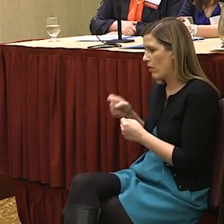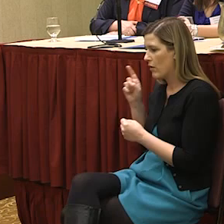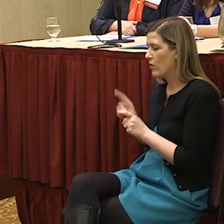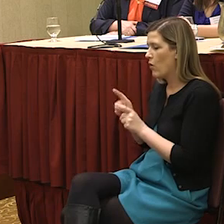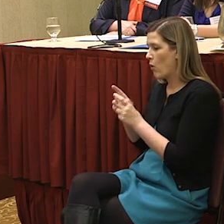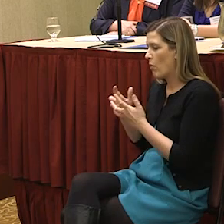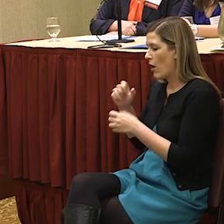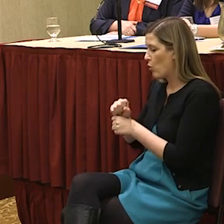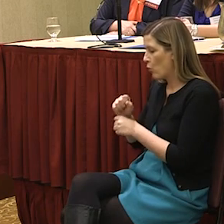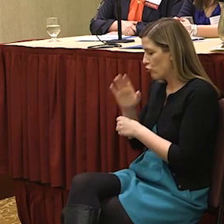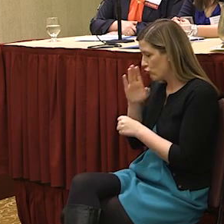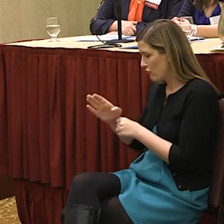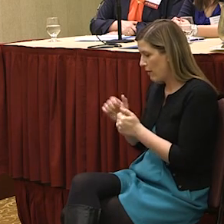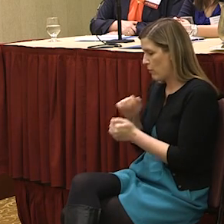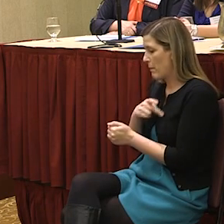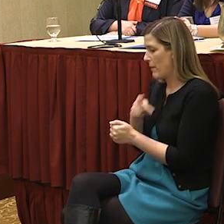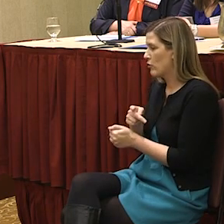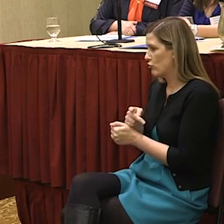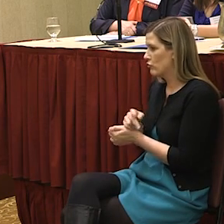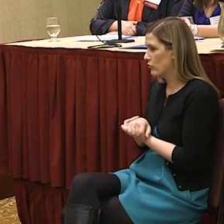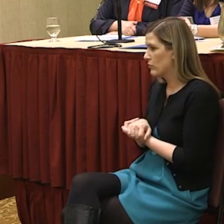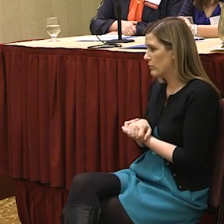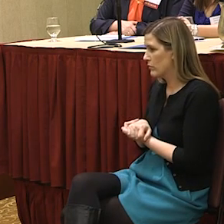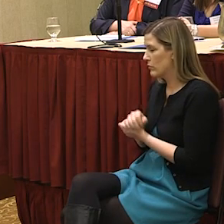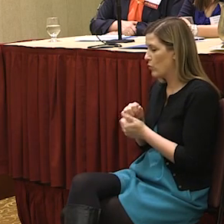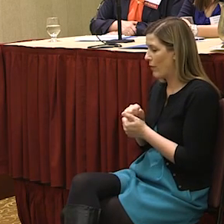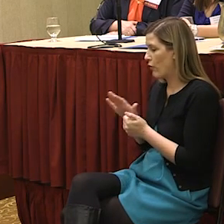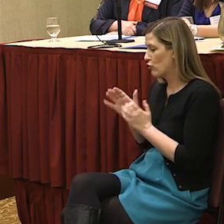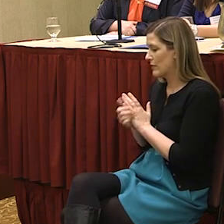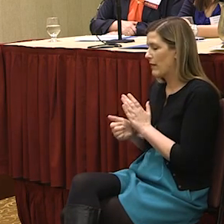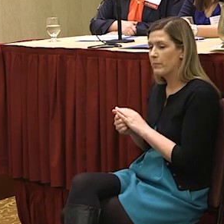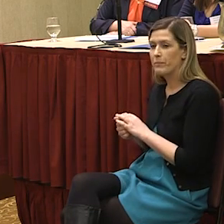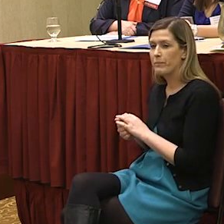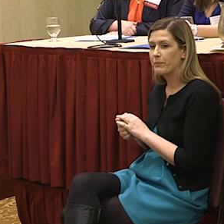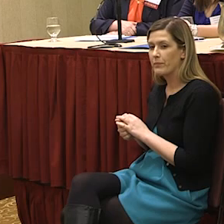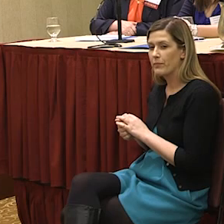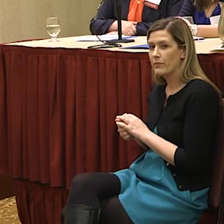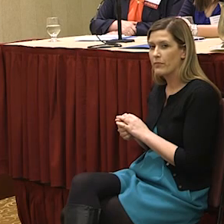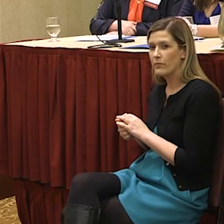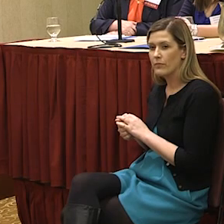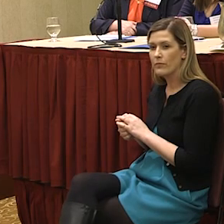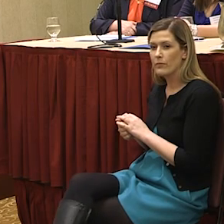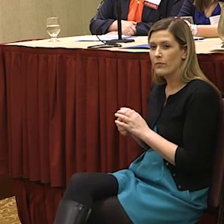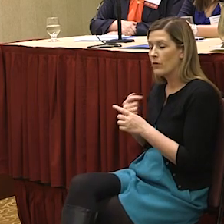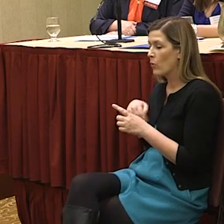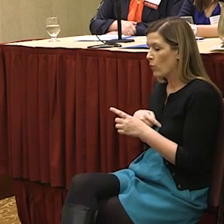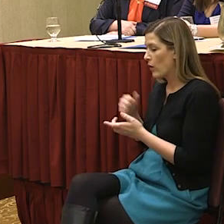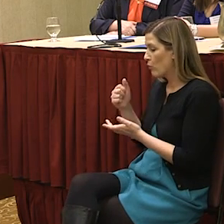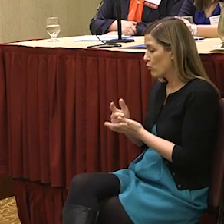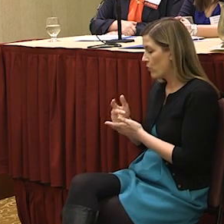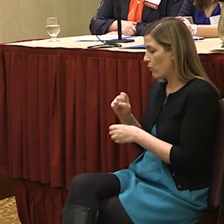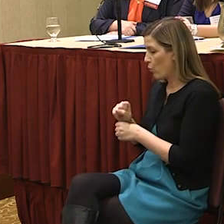And she also does a lot of work directly with the patients, you know, with skills building. So the practices that we're approved to work